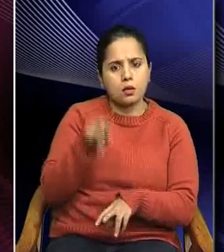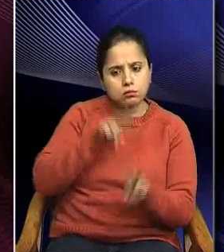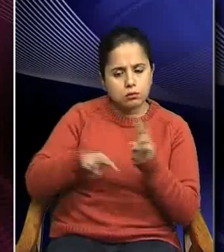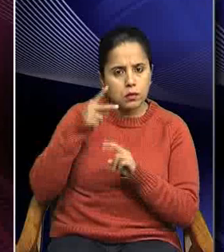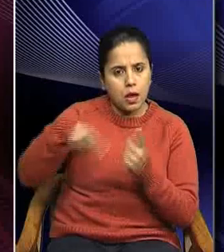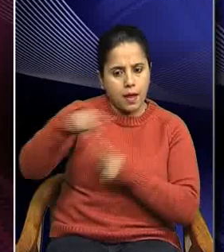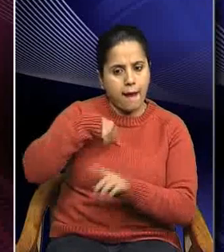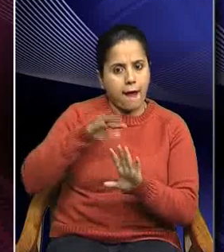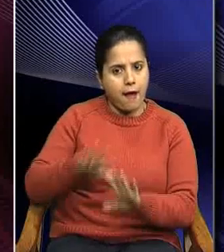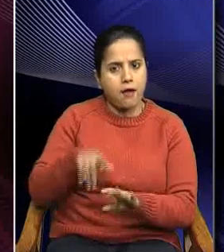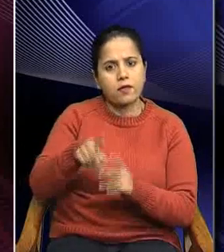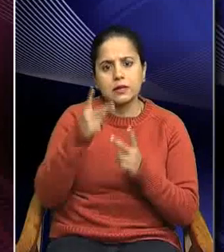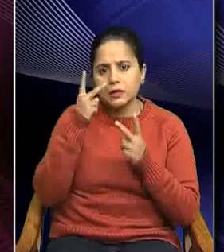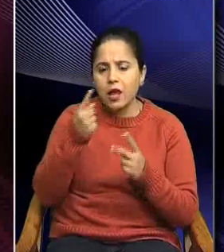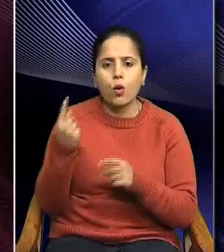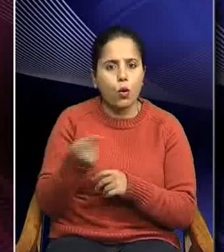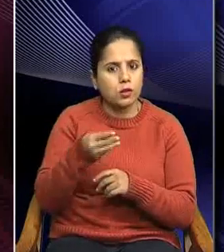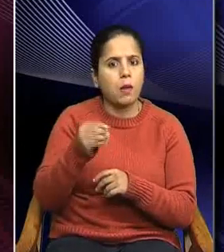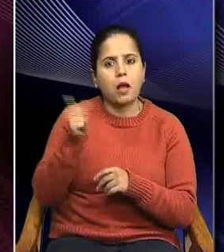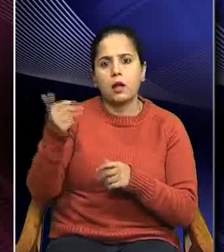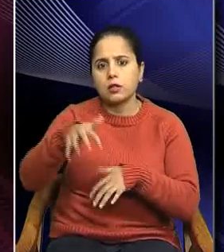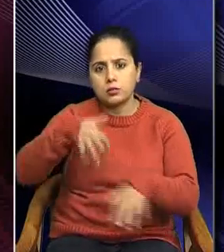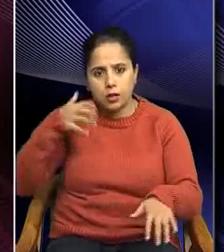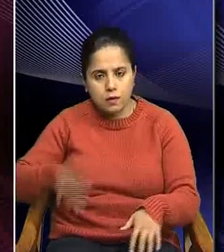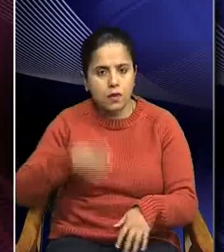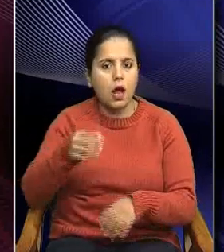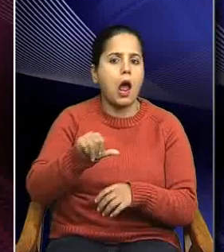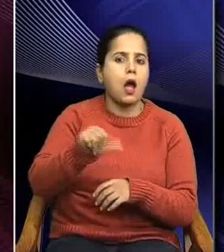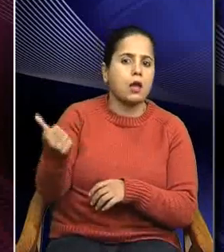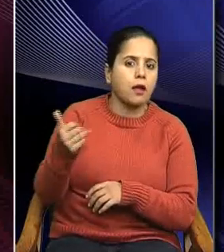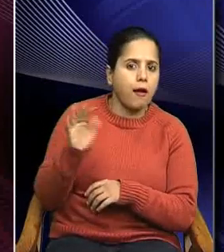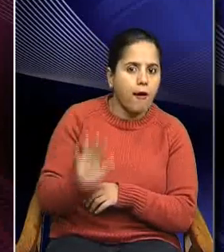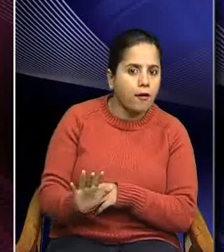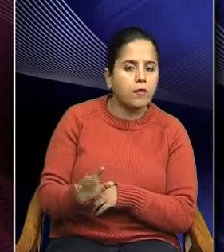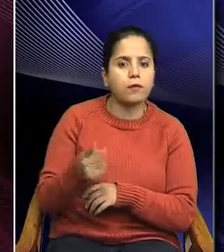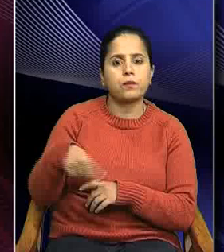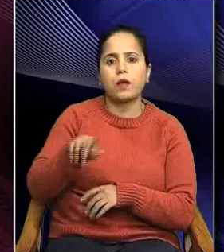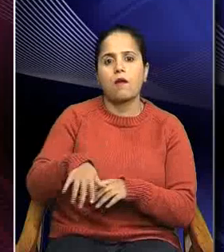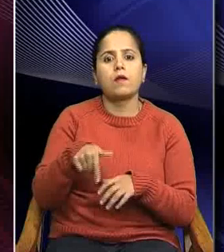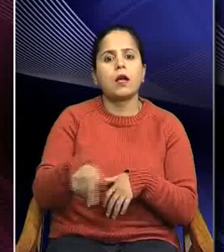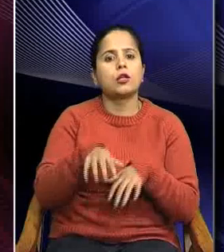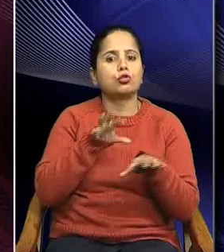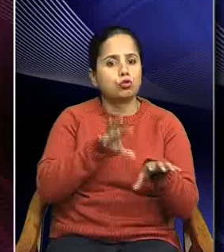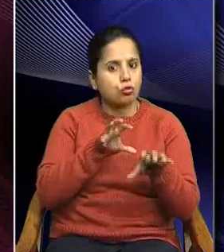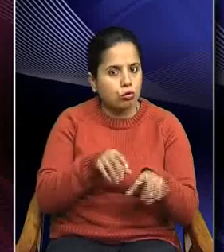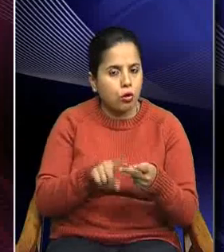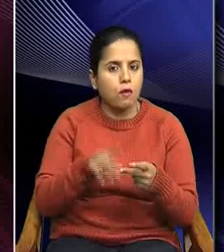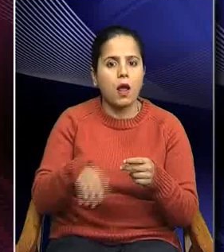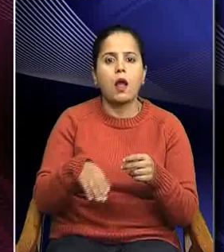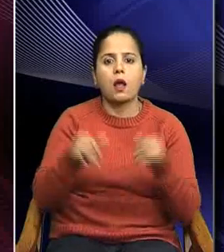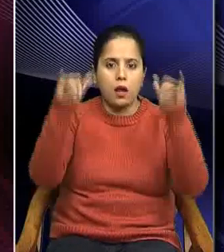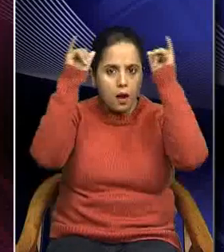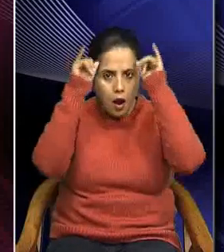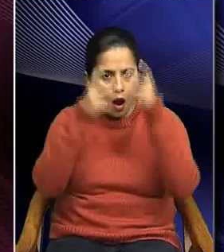around us. There are other animals, there are other species, say, there are dogs, there are cows, there are